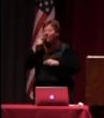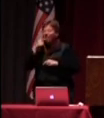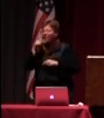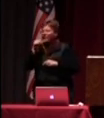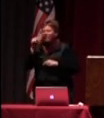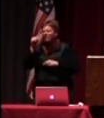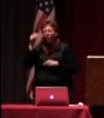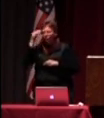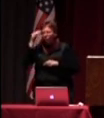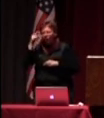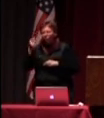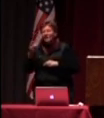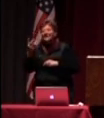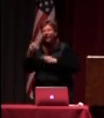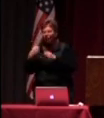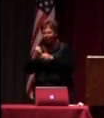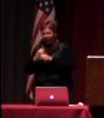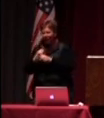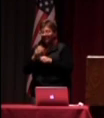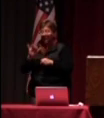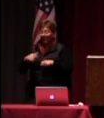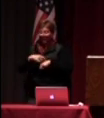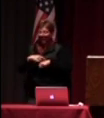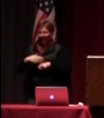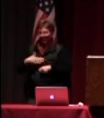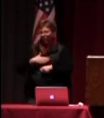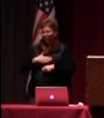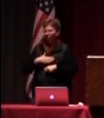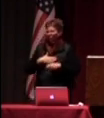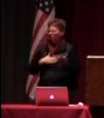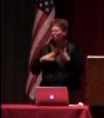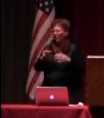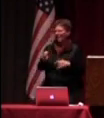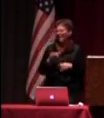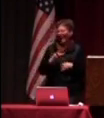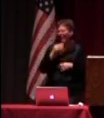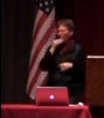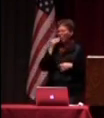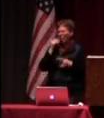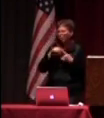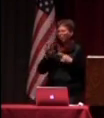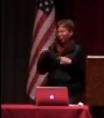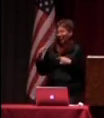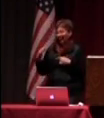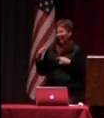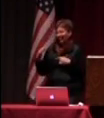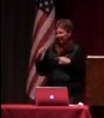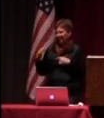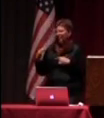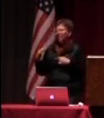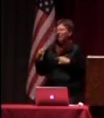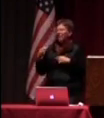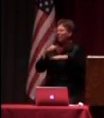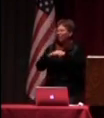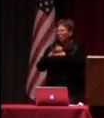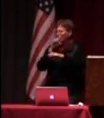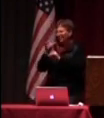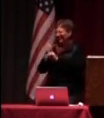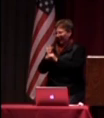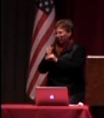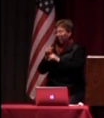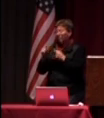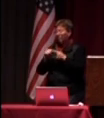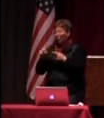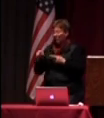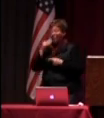years. And by that point, Napoleon had already returned home, back to France, evading British pursuit. Once home in the